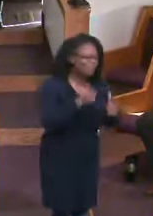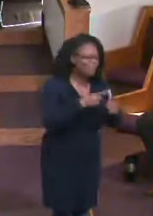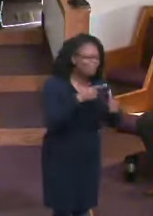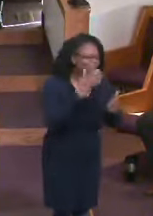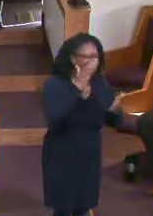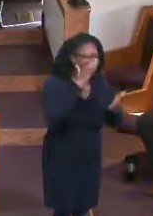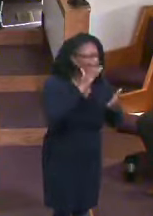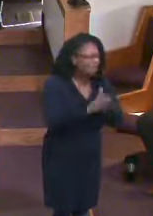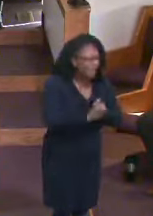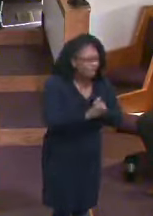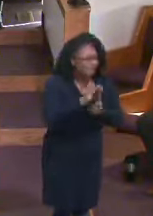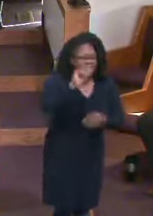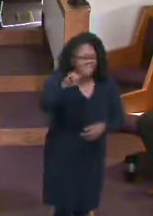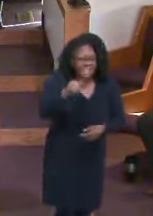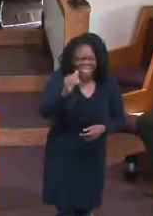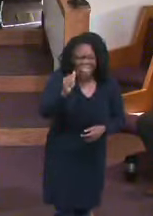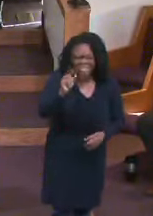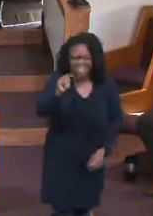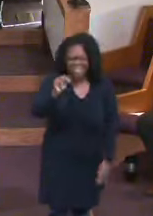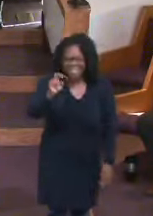Janet Demeter Jo Jackson,